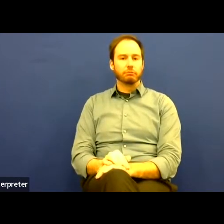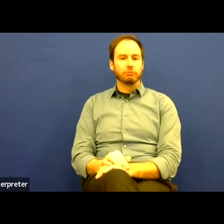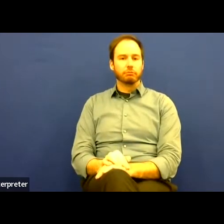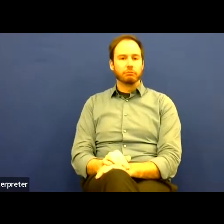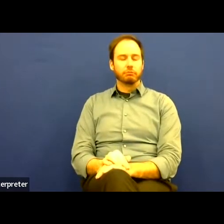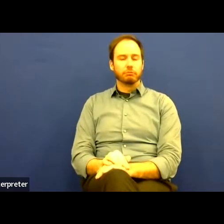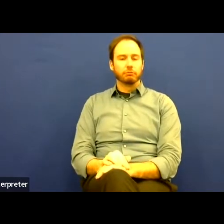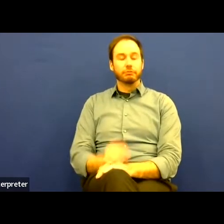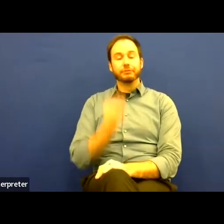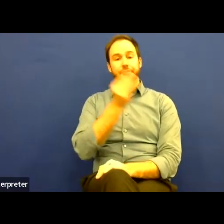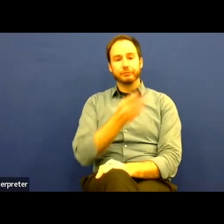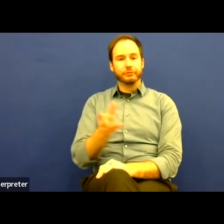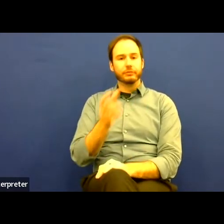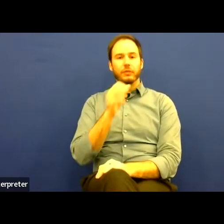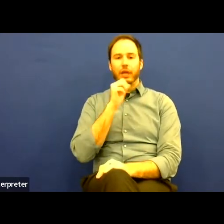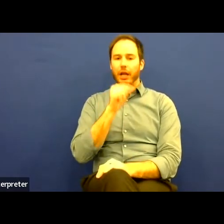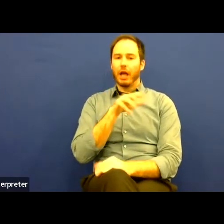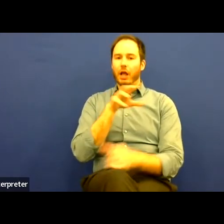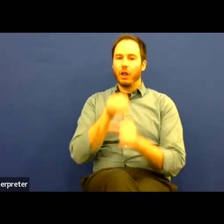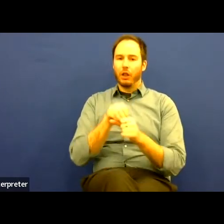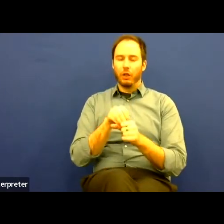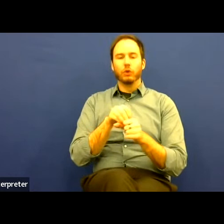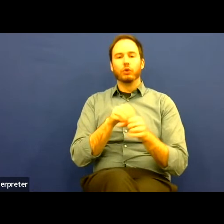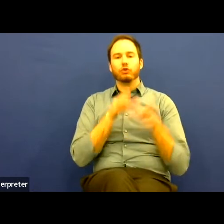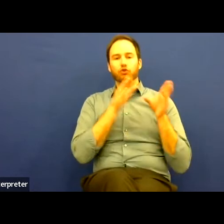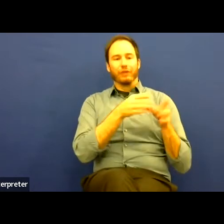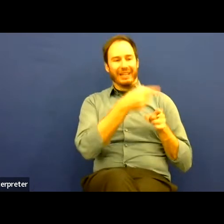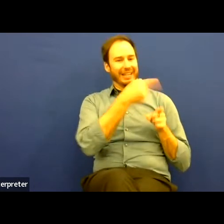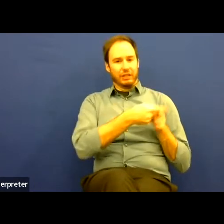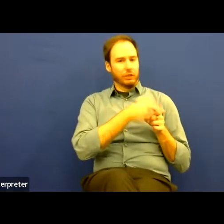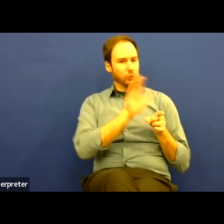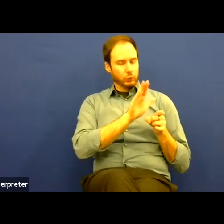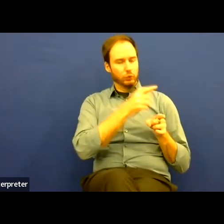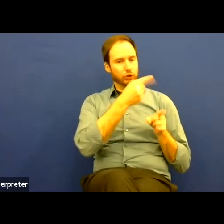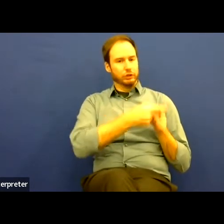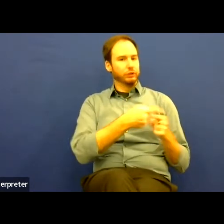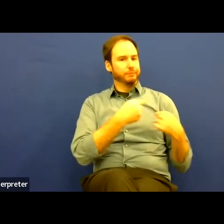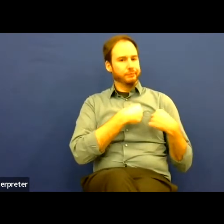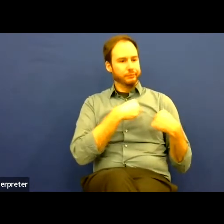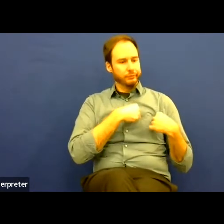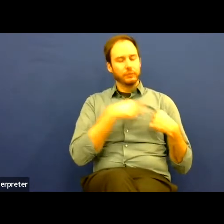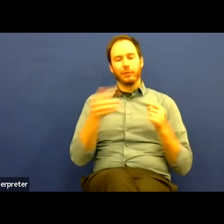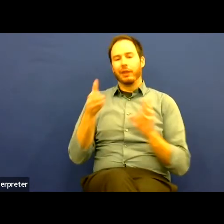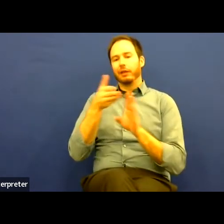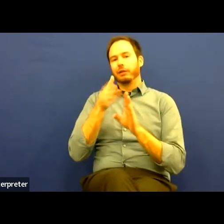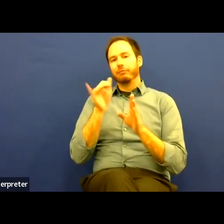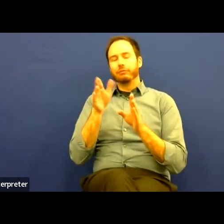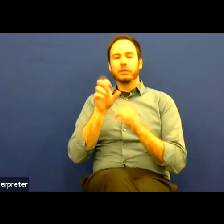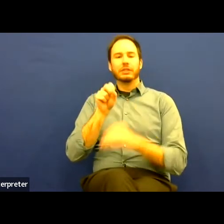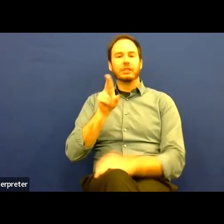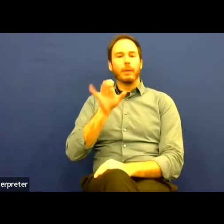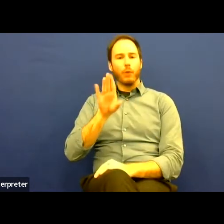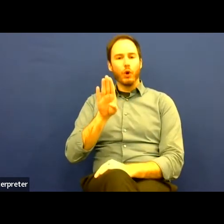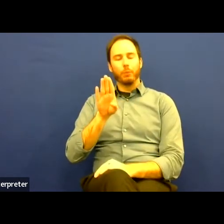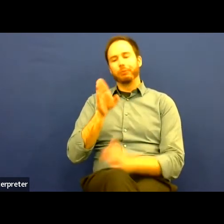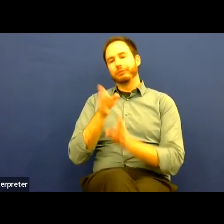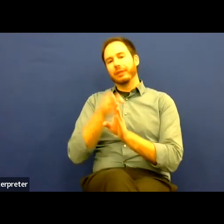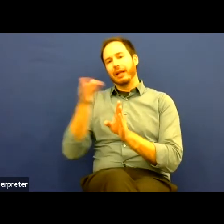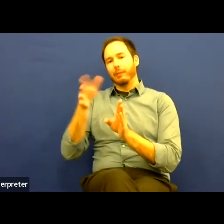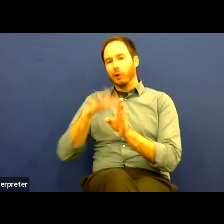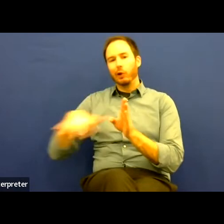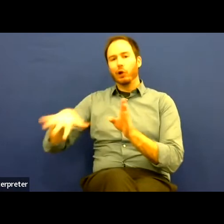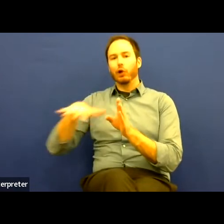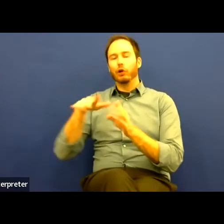I will note that doesn't include like the streets at the intersections. These are the, the neighborhood lights that you see up and down the street.